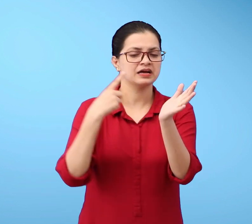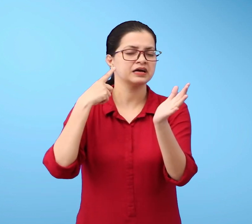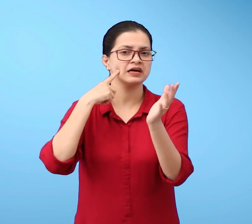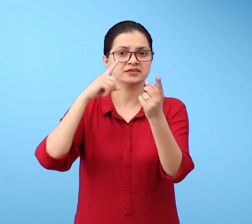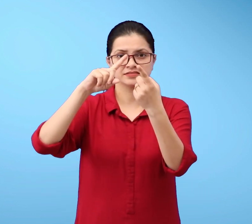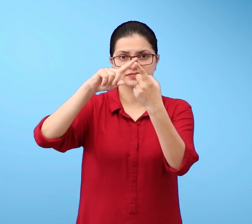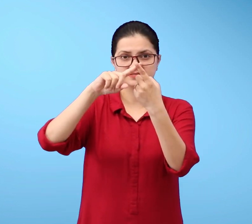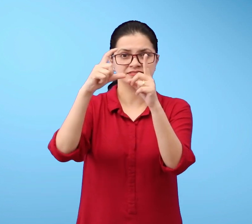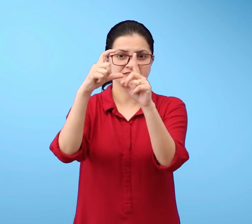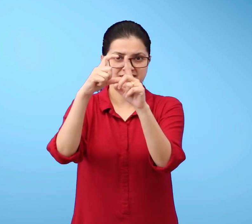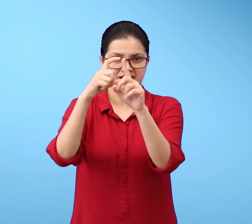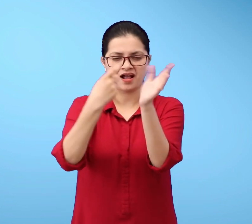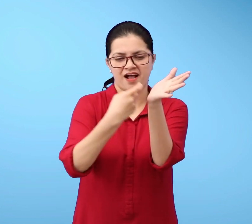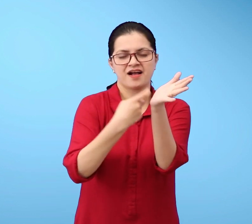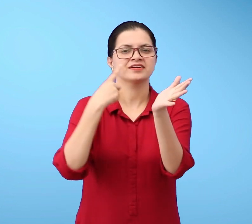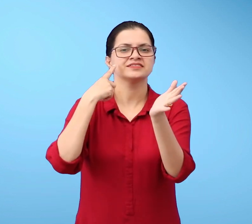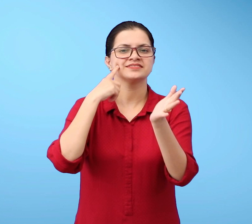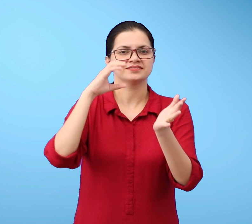Friedrich Max Müller